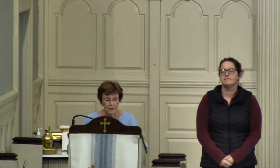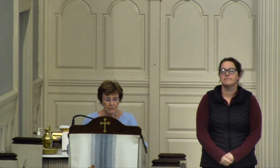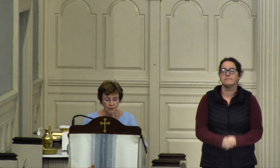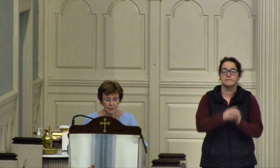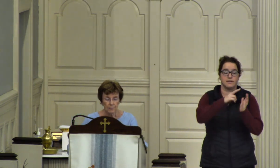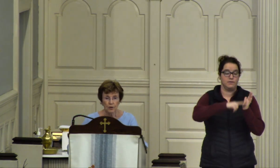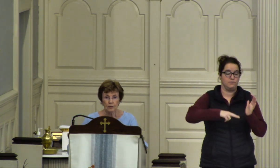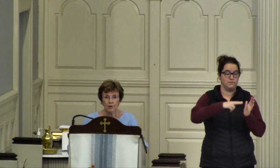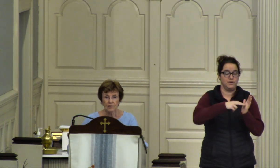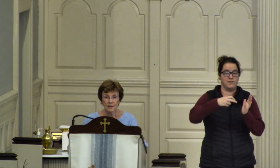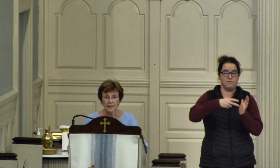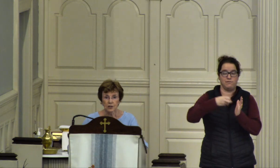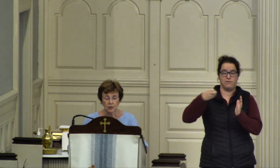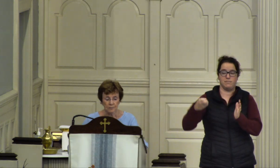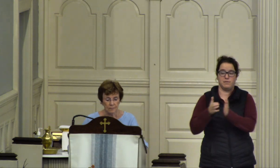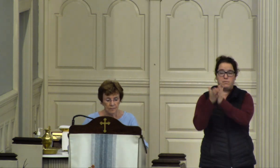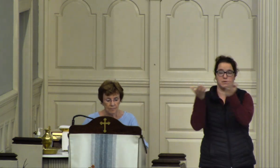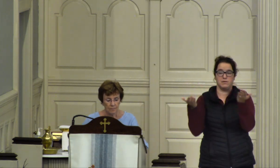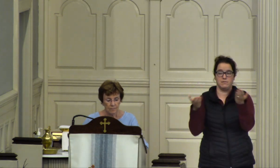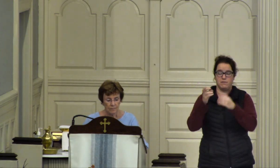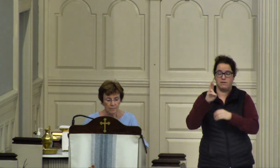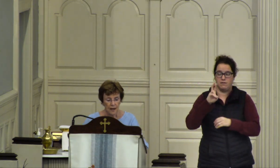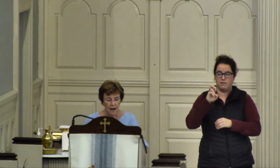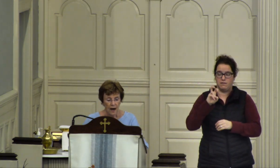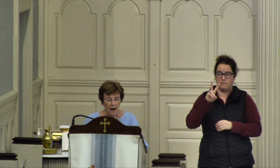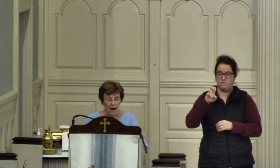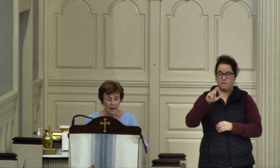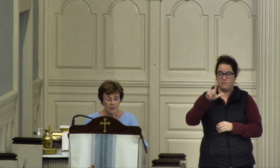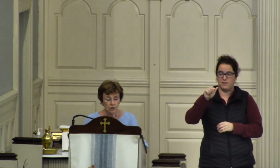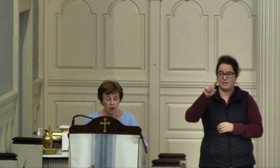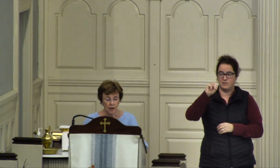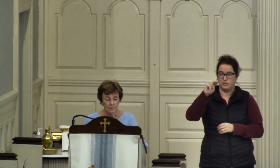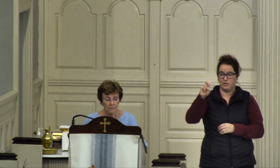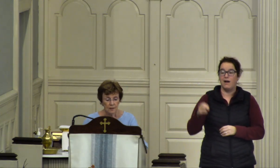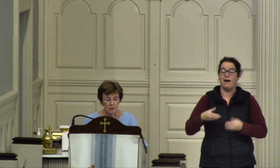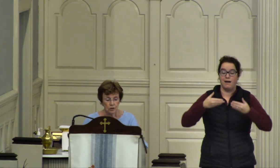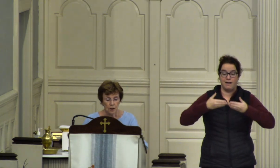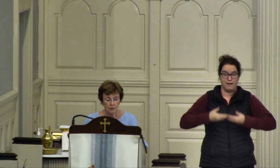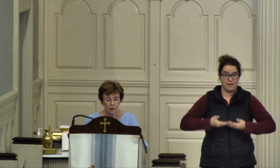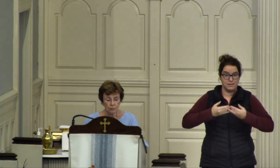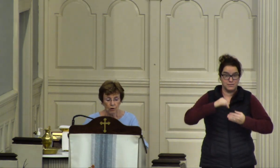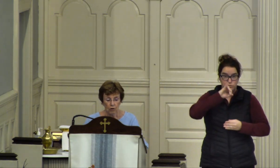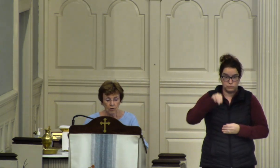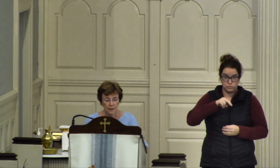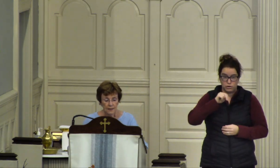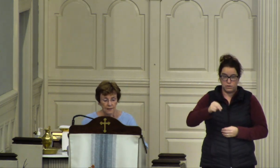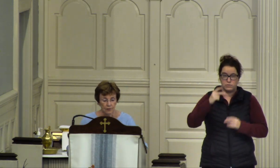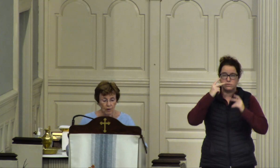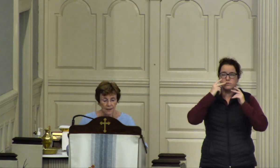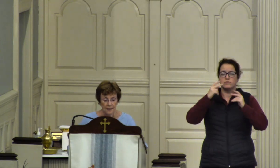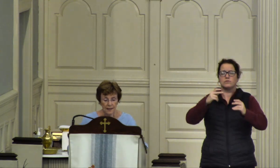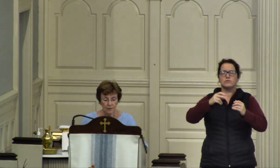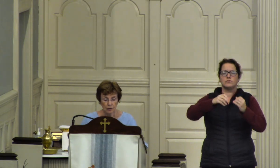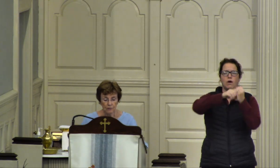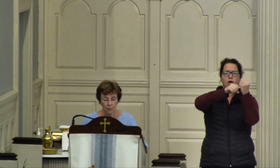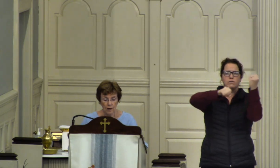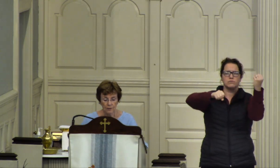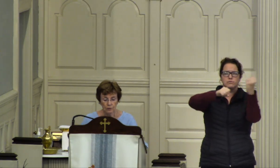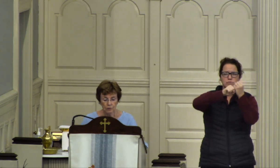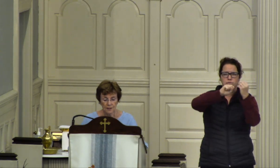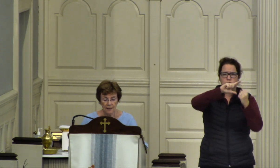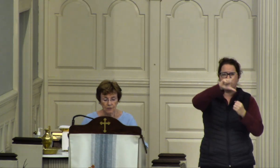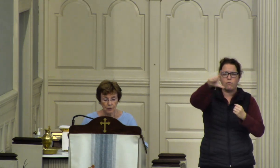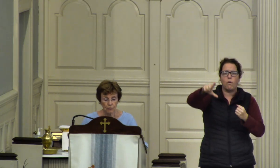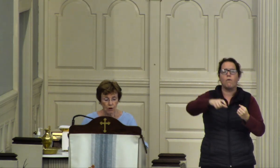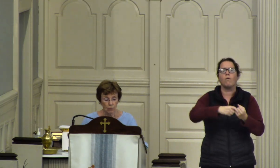A reading from the book of Revelation. I, John, saw a scroll in the right hand of the one